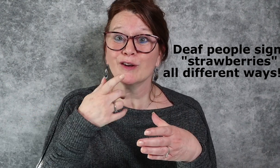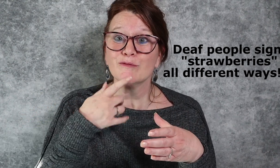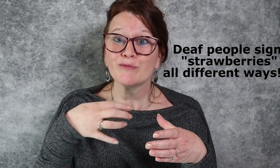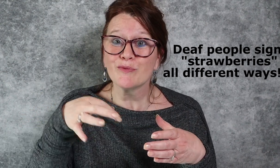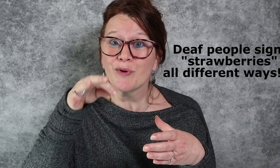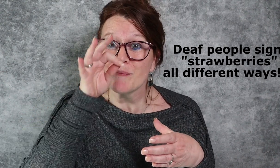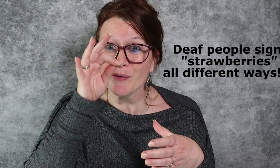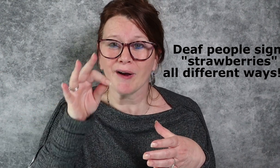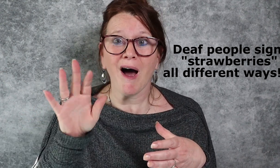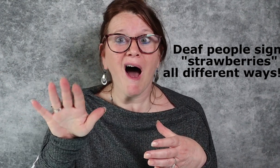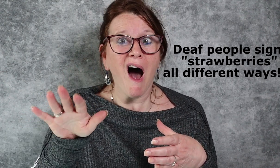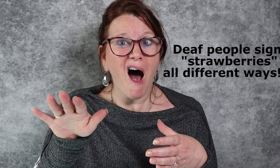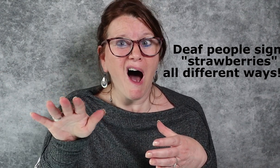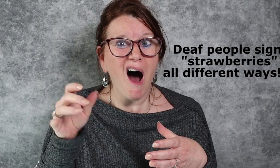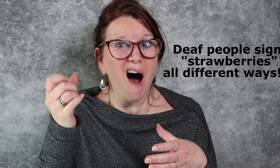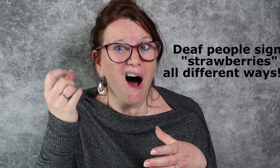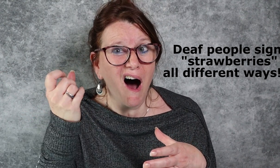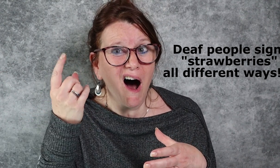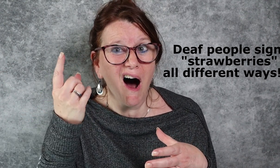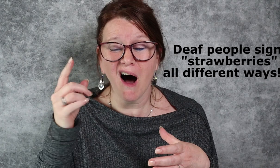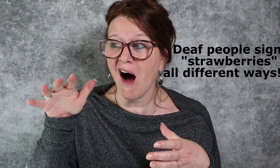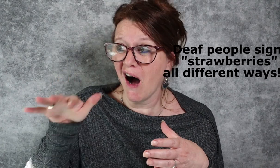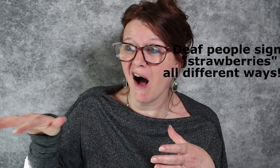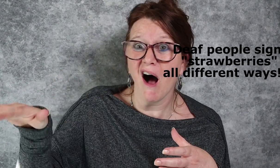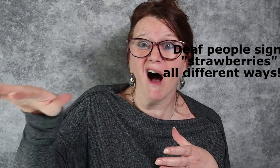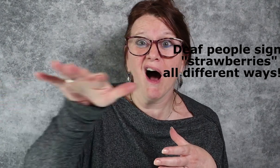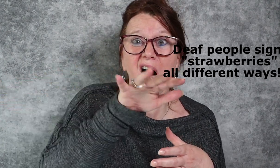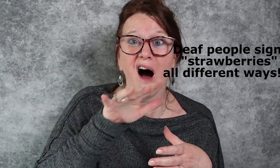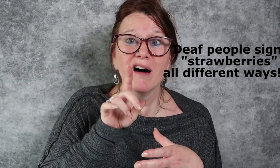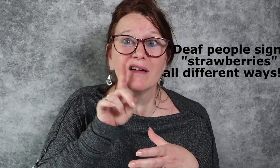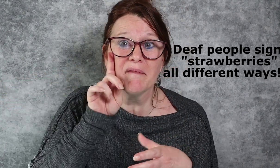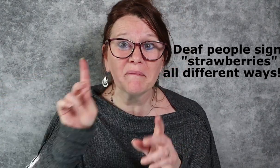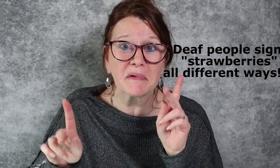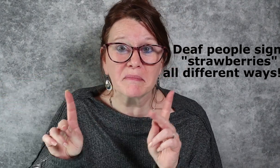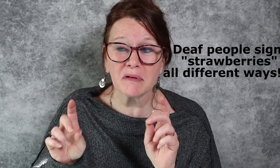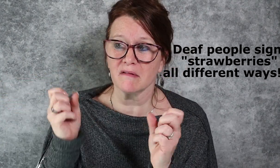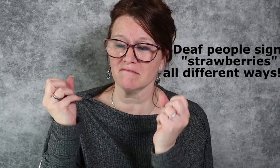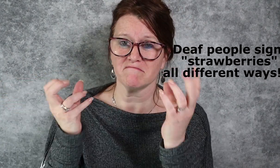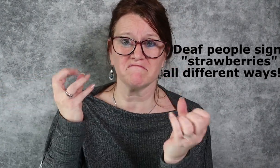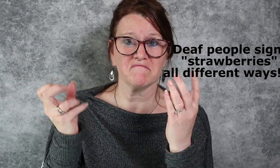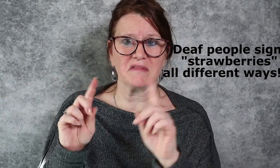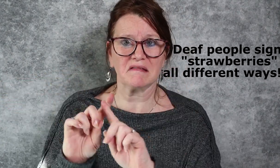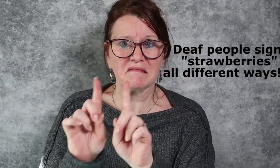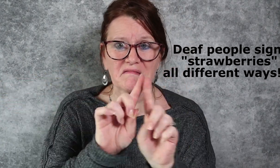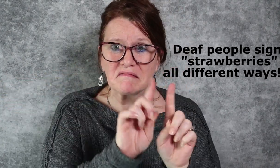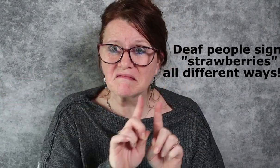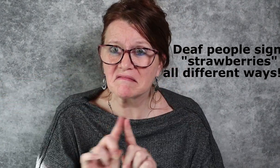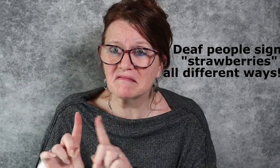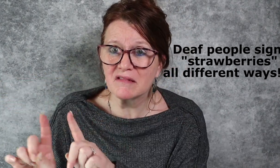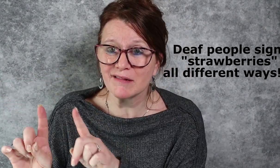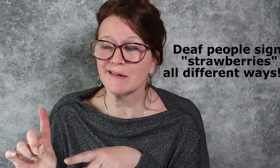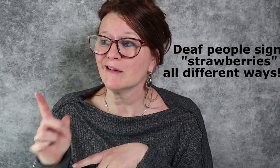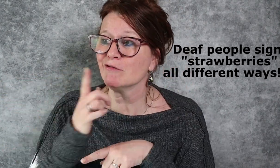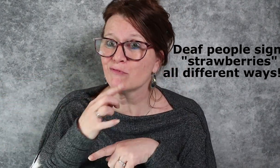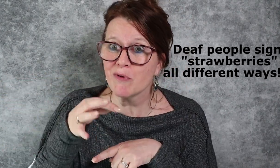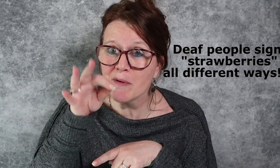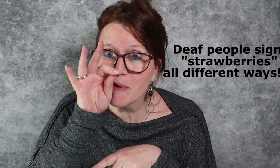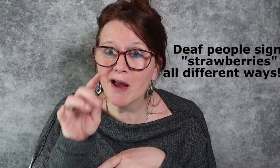She walks in with a box of strawberries. Keep in mind, when you meet different deaf people, you will